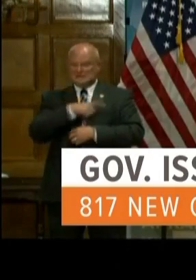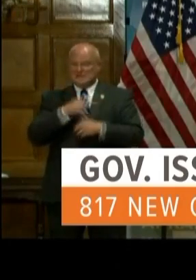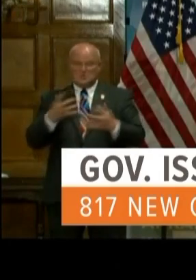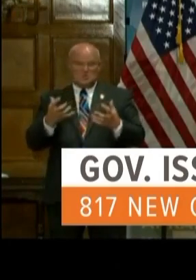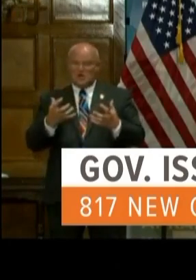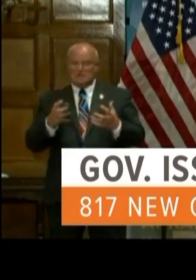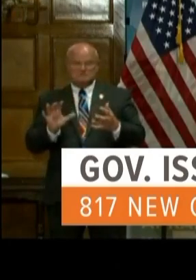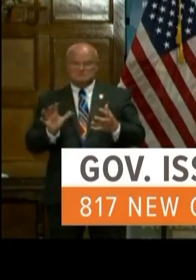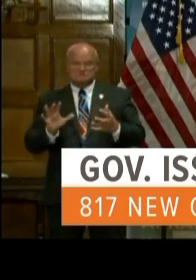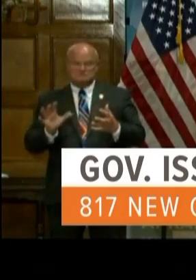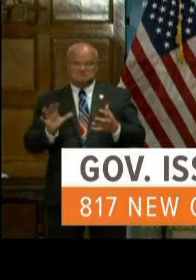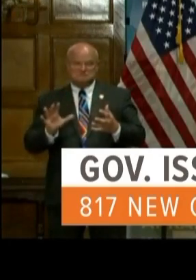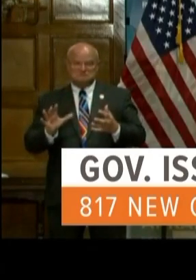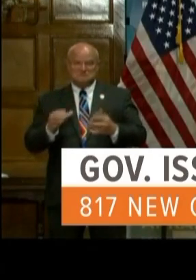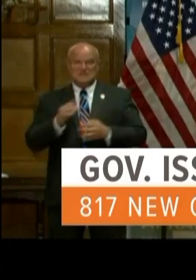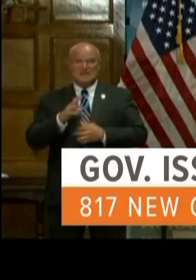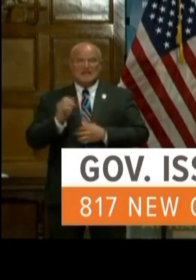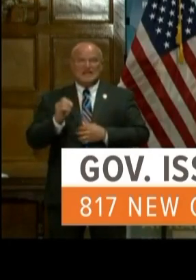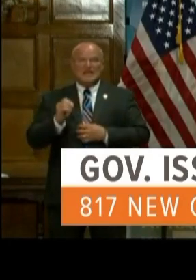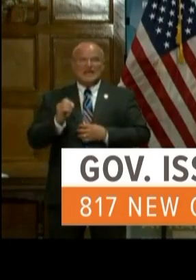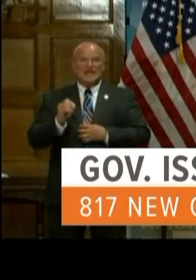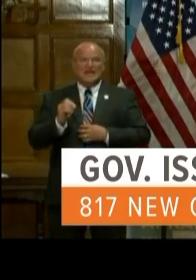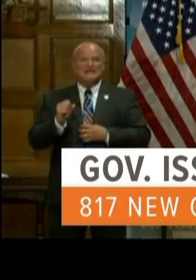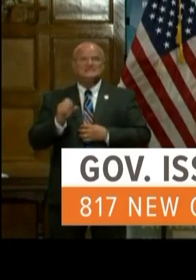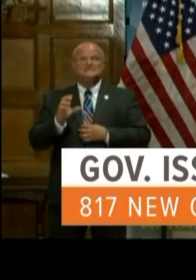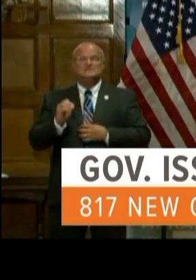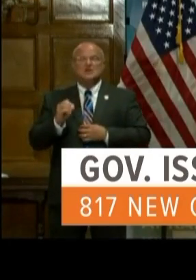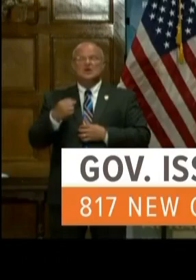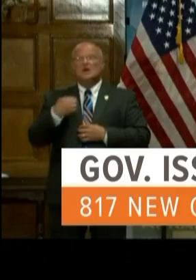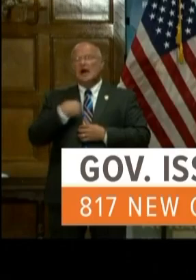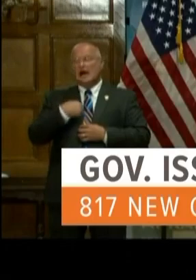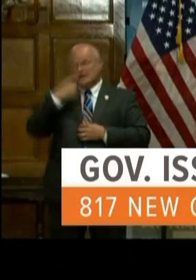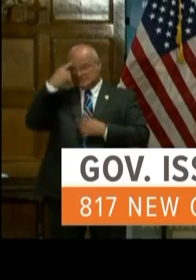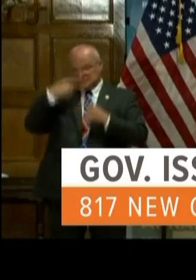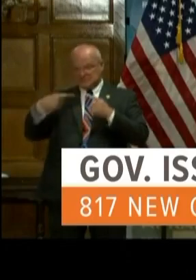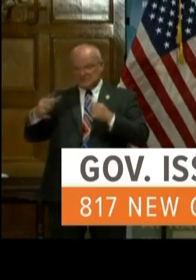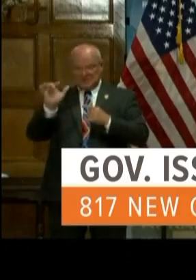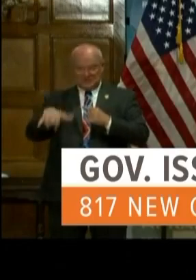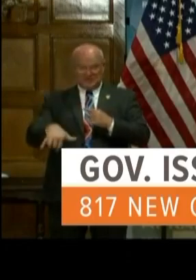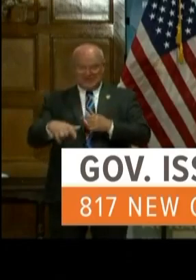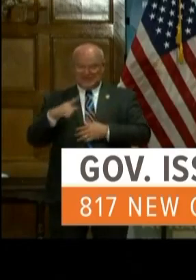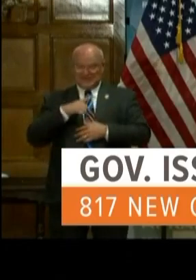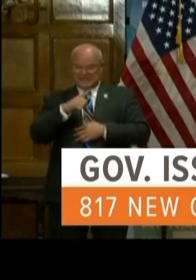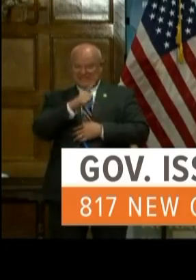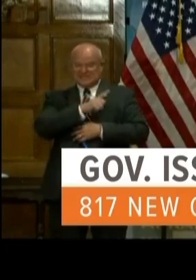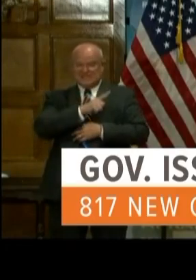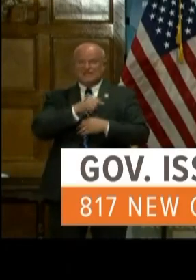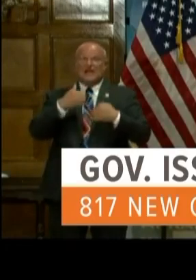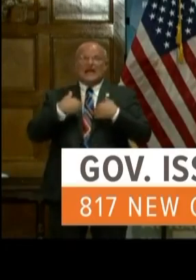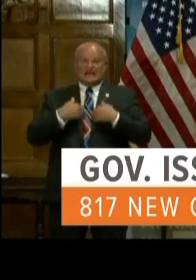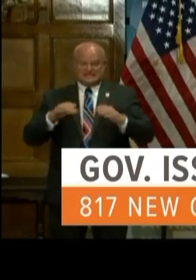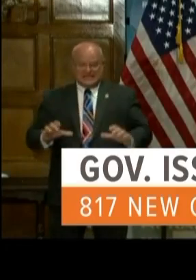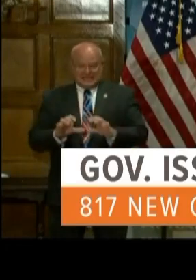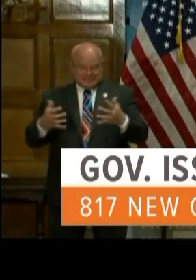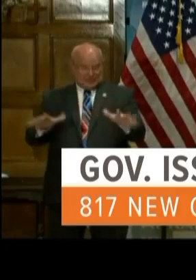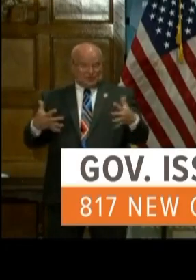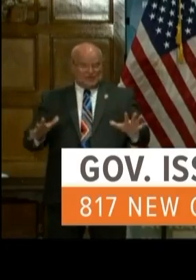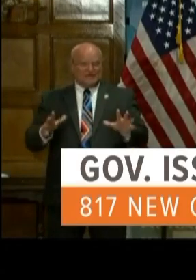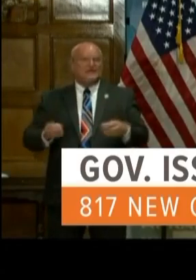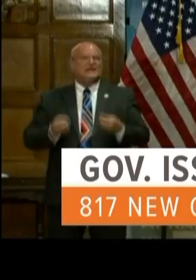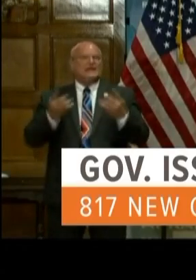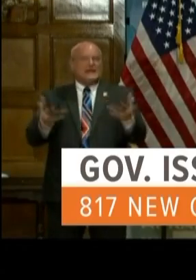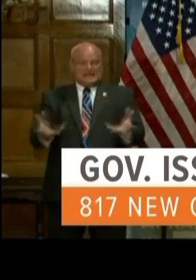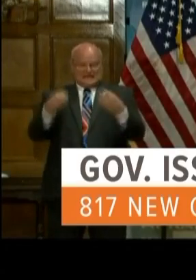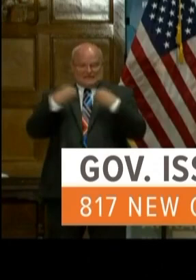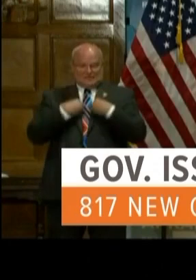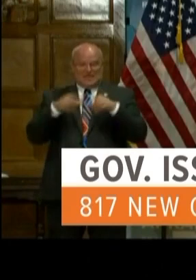legislators want. And so I would disagree with that. The legislature has acted and given